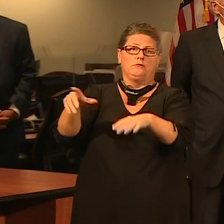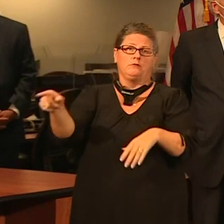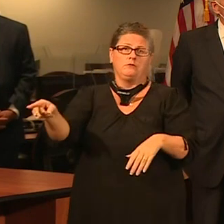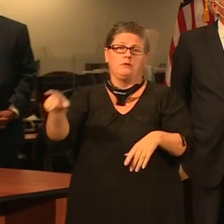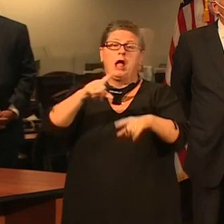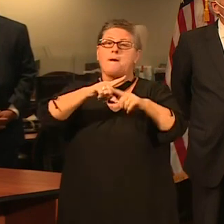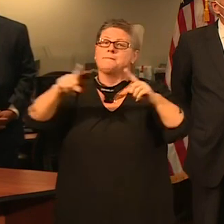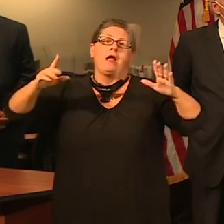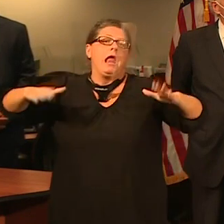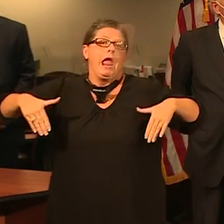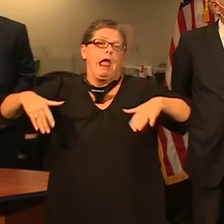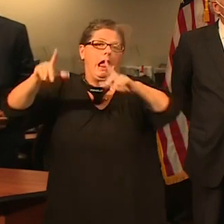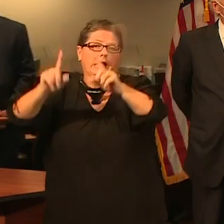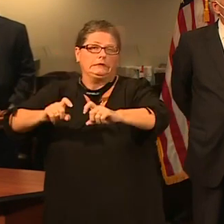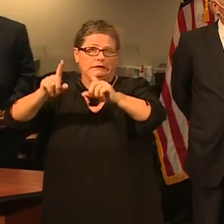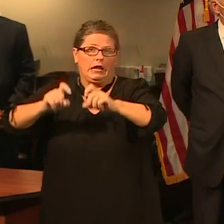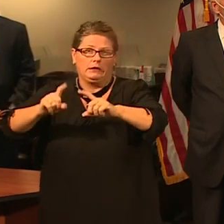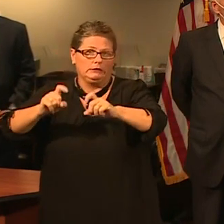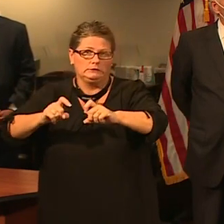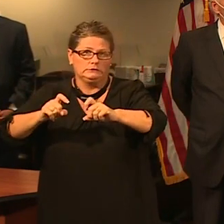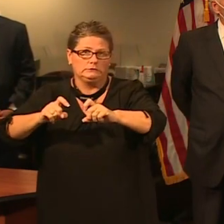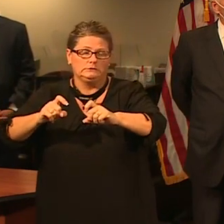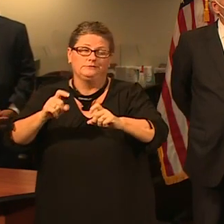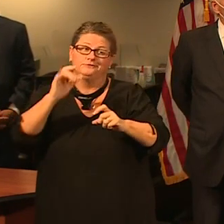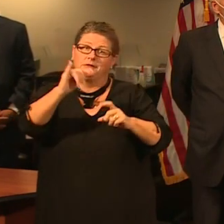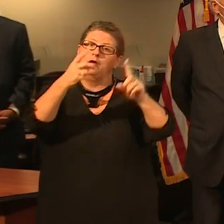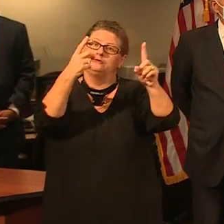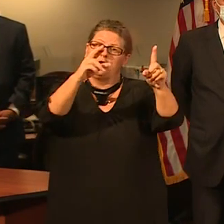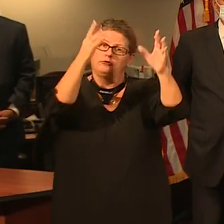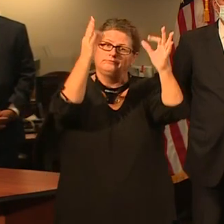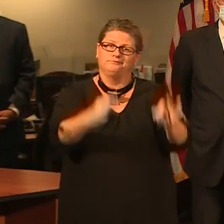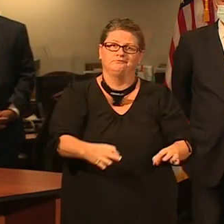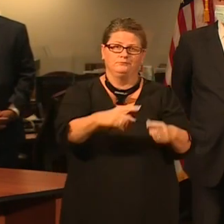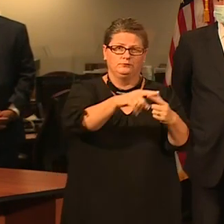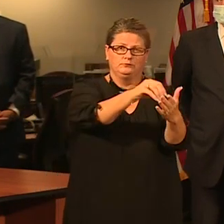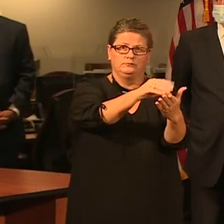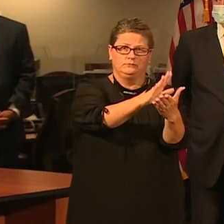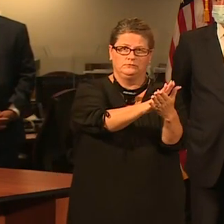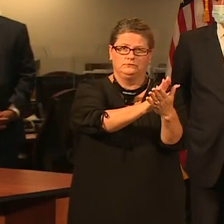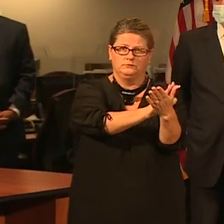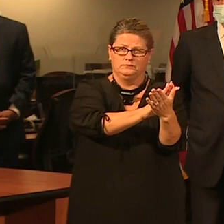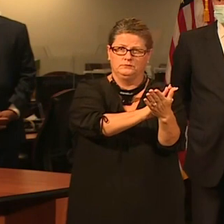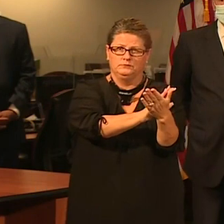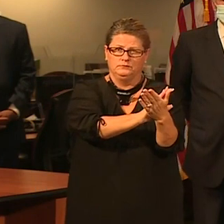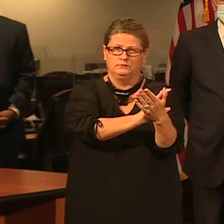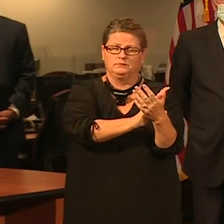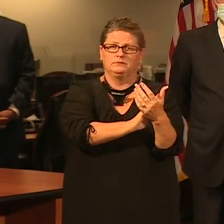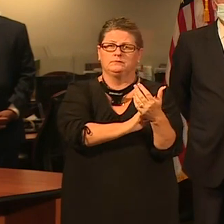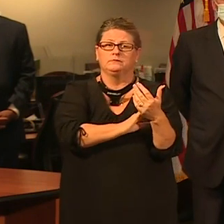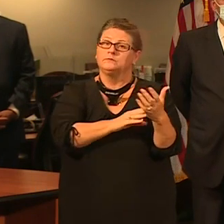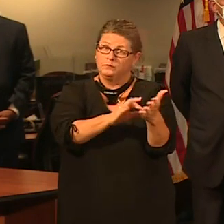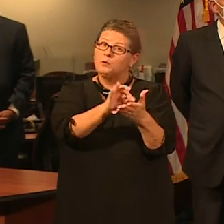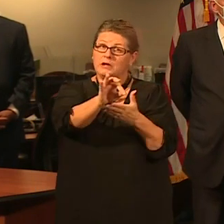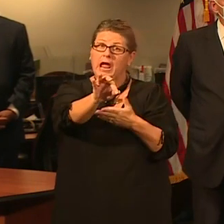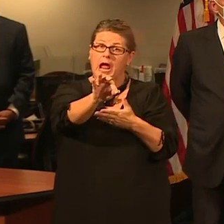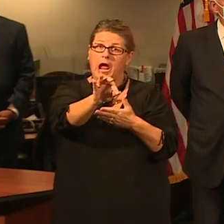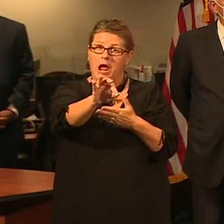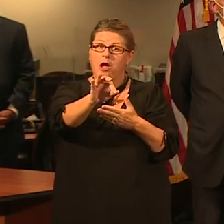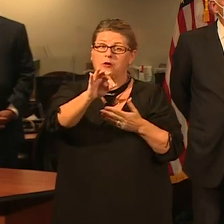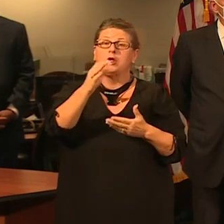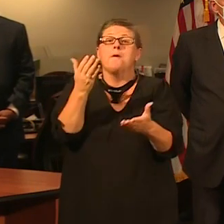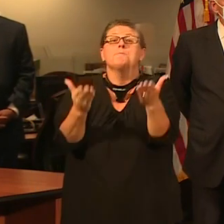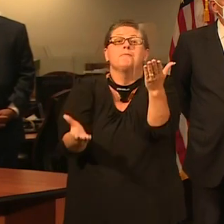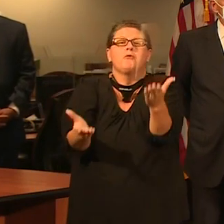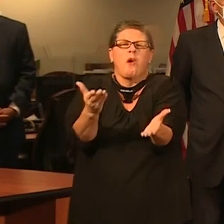But did not have any test performed. Those are the probable deaths. So those do count as probable, but they do not count